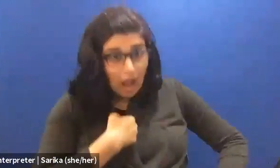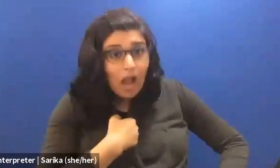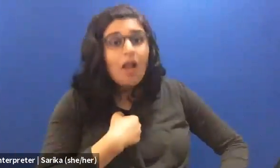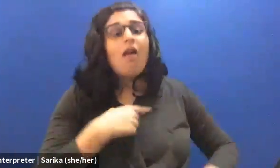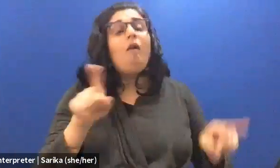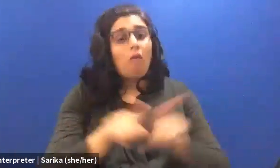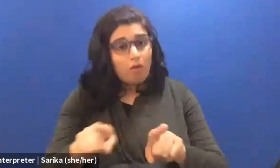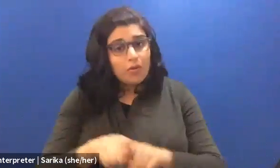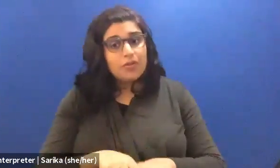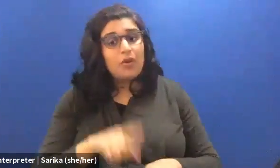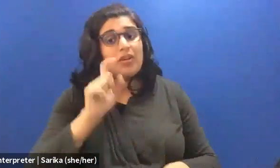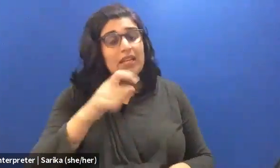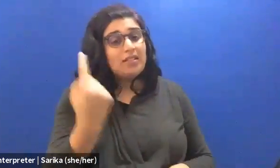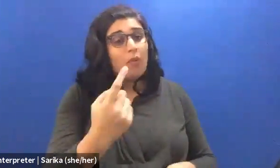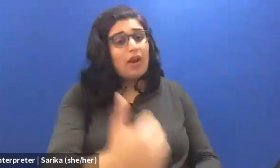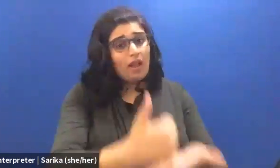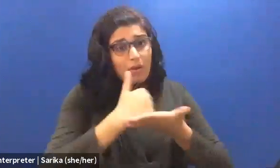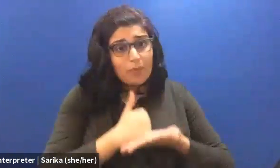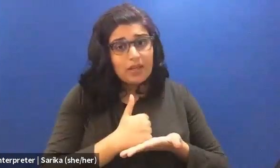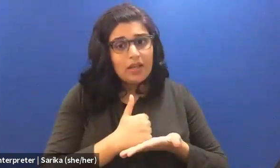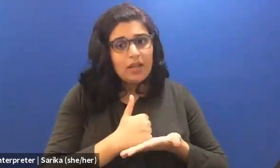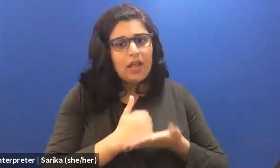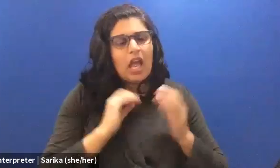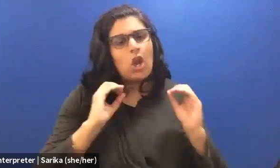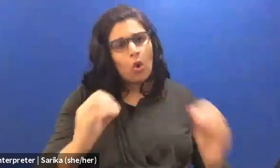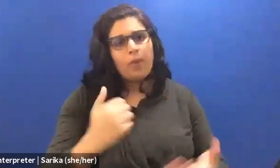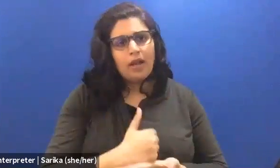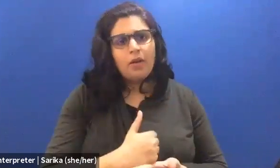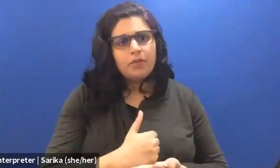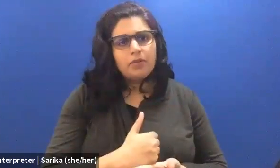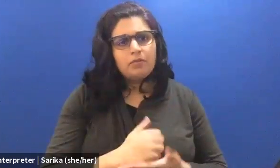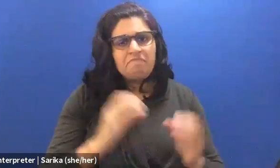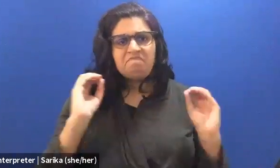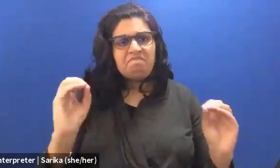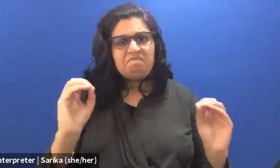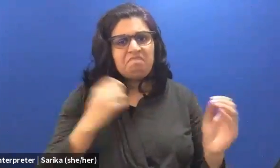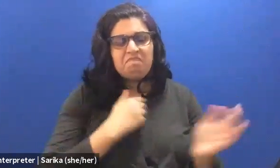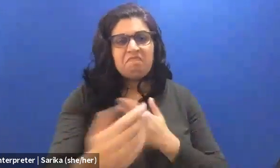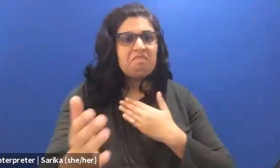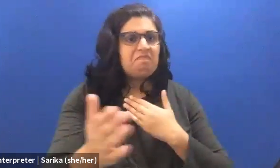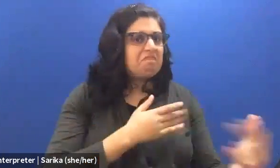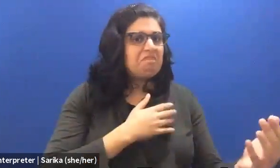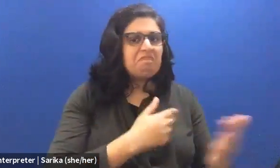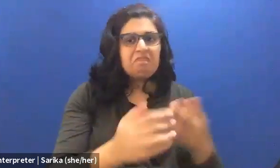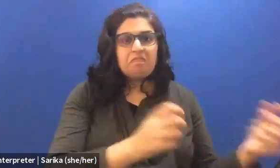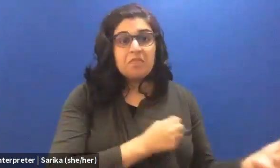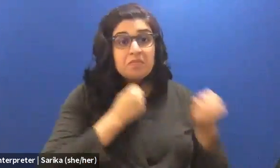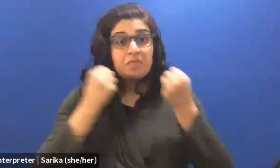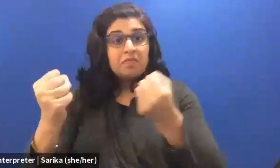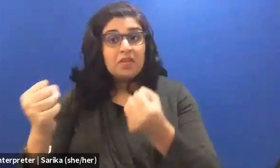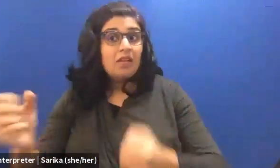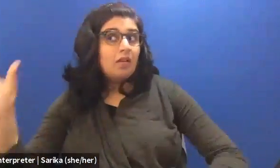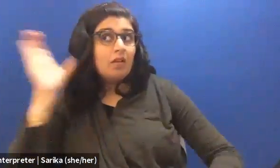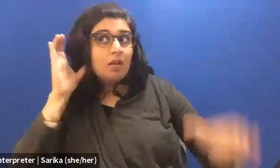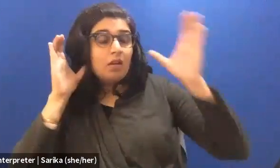needed somebody to help and nobody helped. Even though they drove by or they listened and they